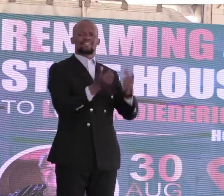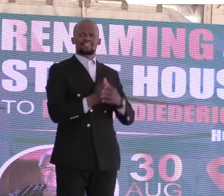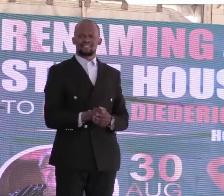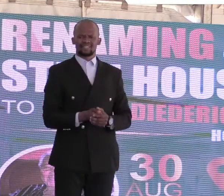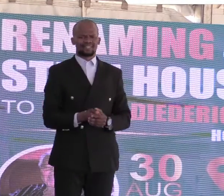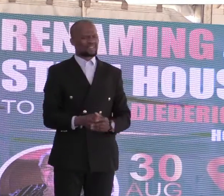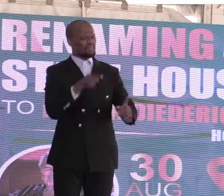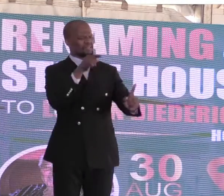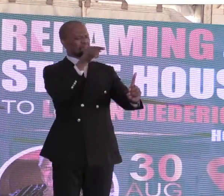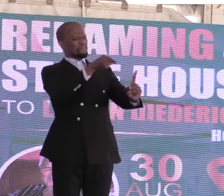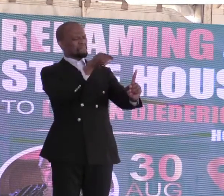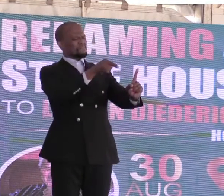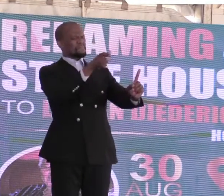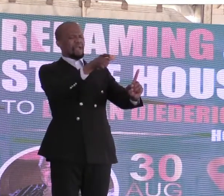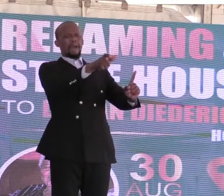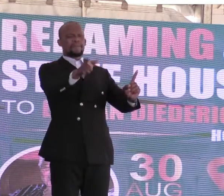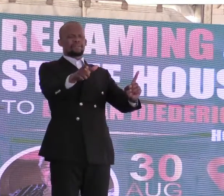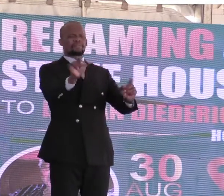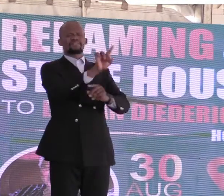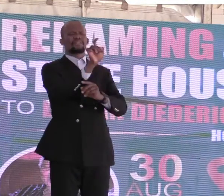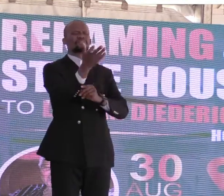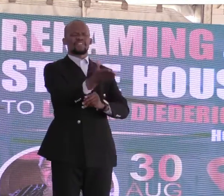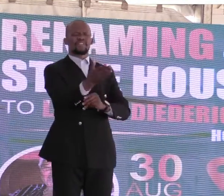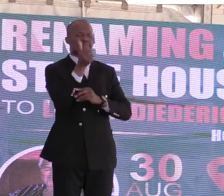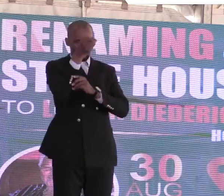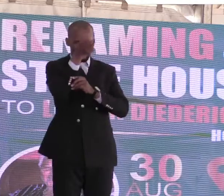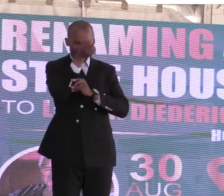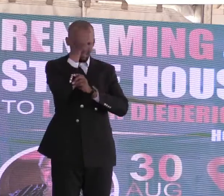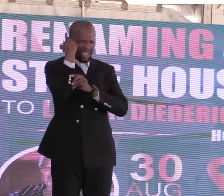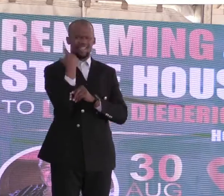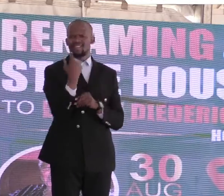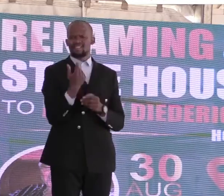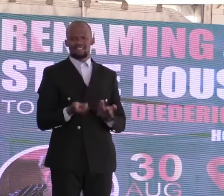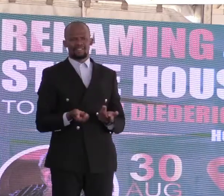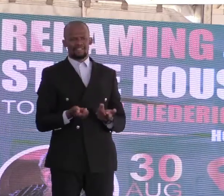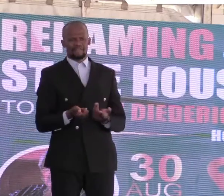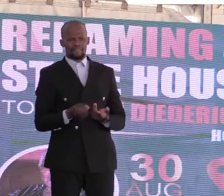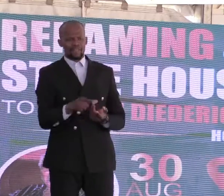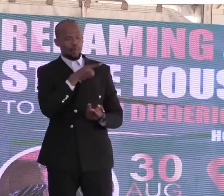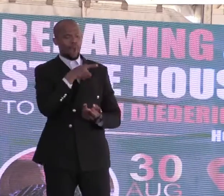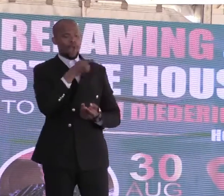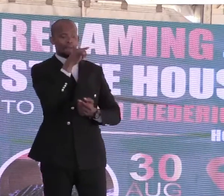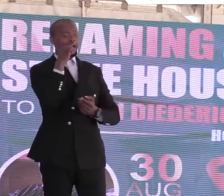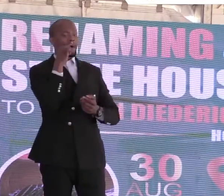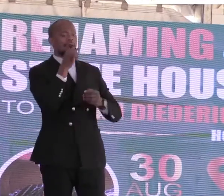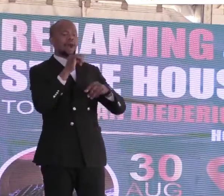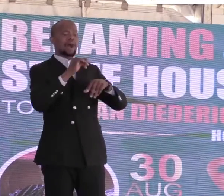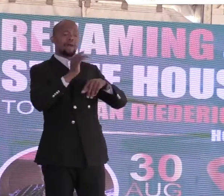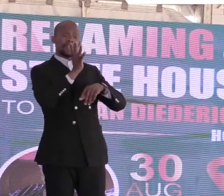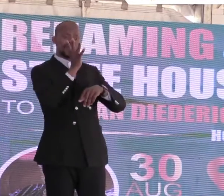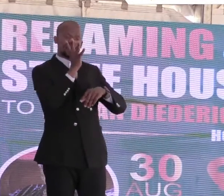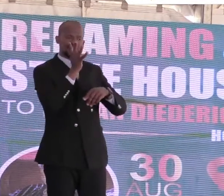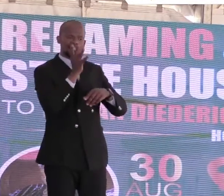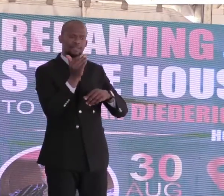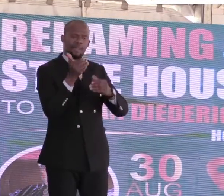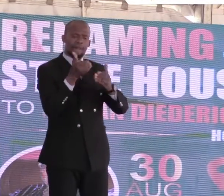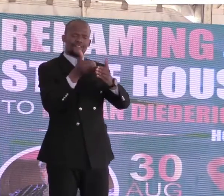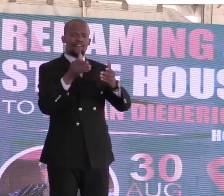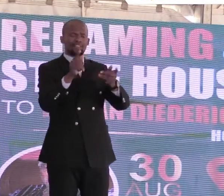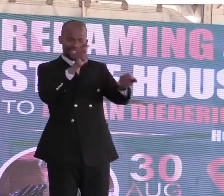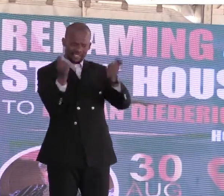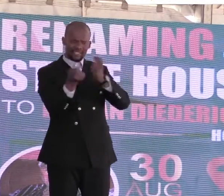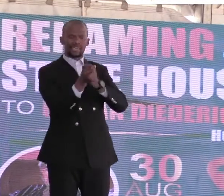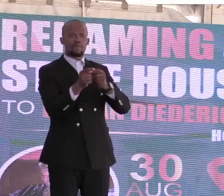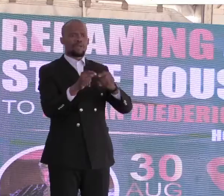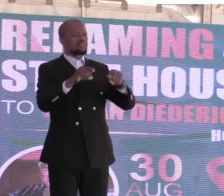That is asked by people who have conveniently forgot that most of the names we are changing were initially changed